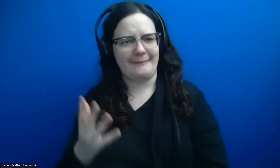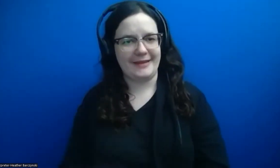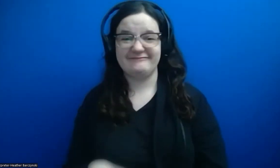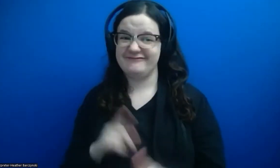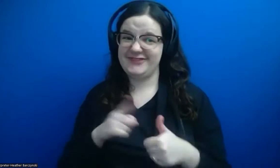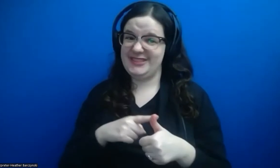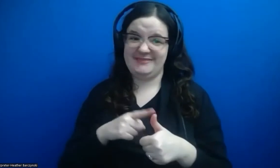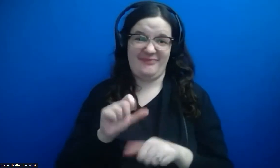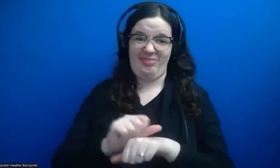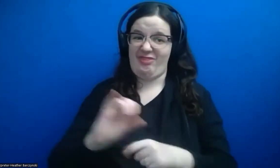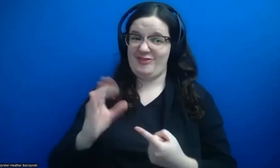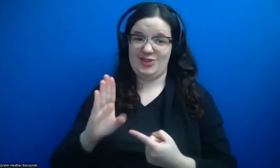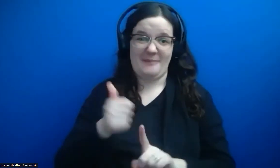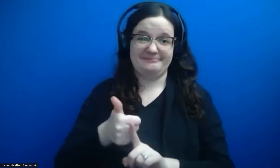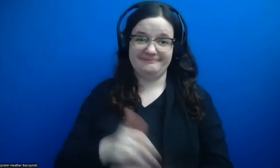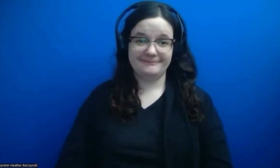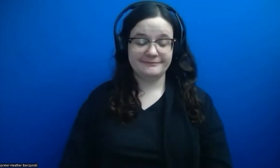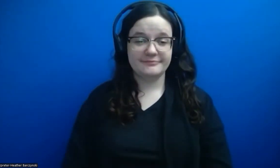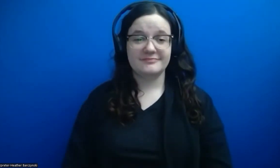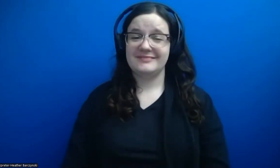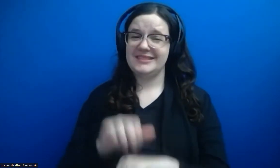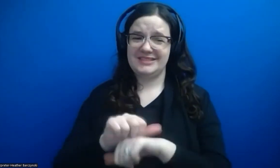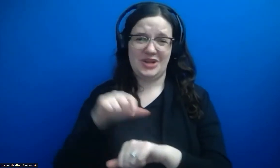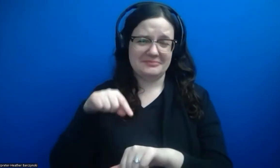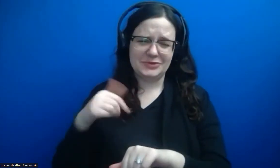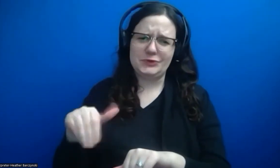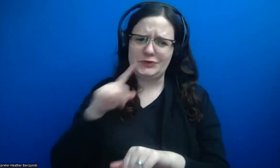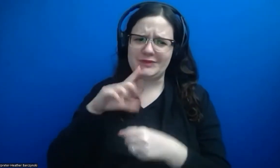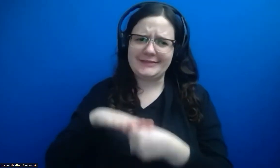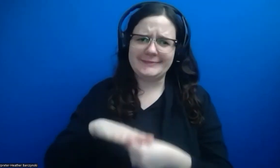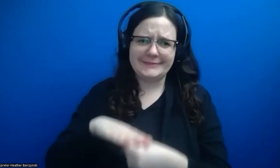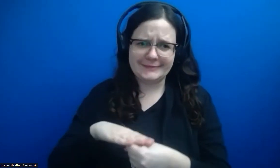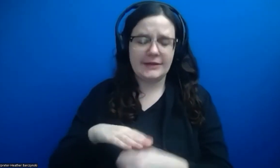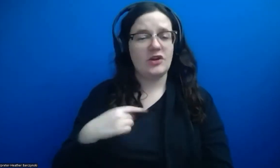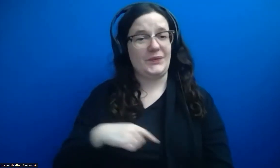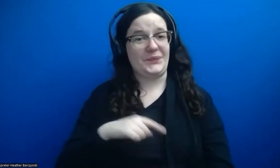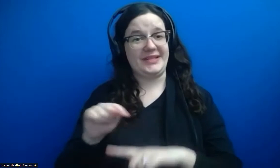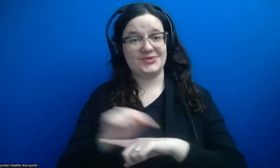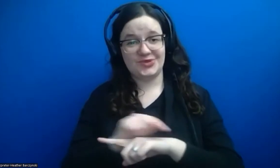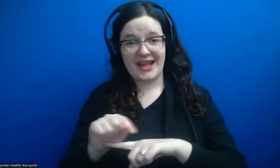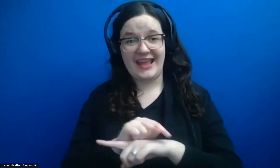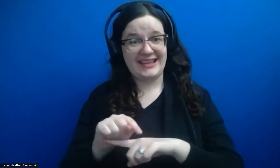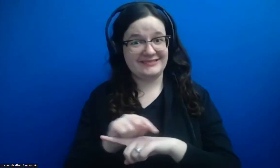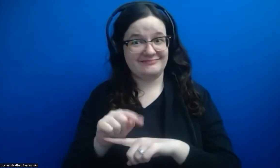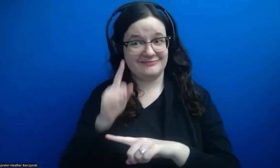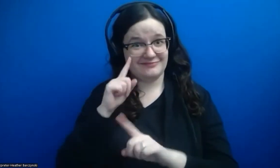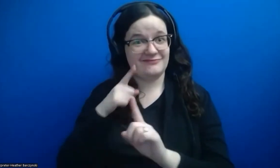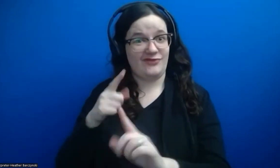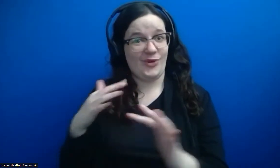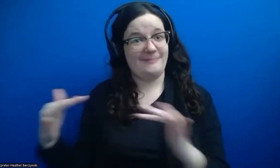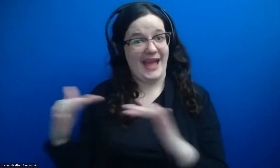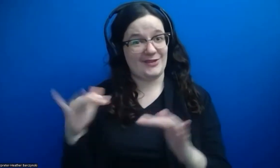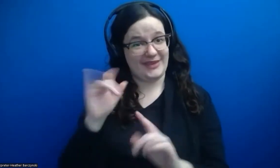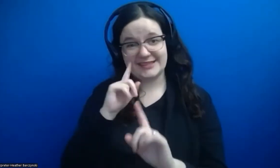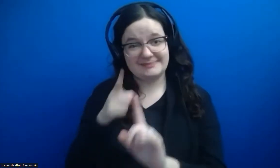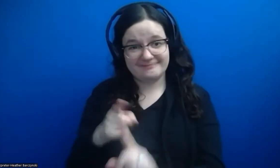job. The job can be very stressful. We train for battle. That's basically what you're training for. No